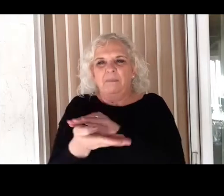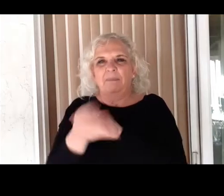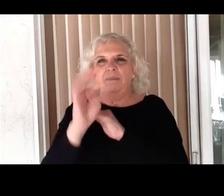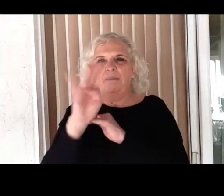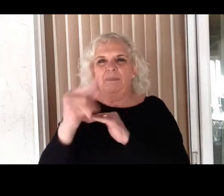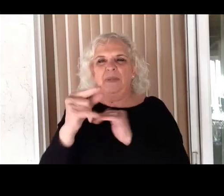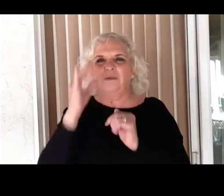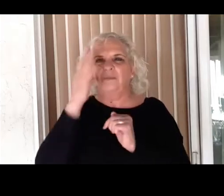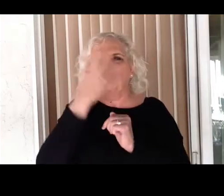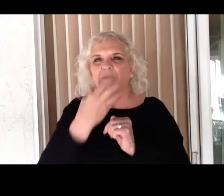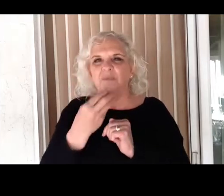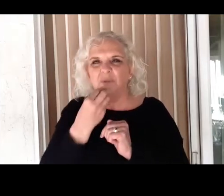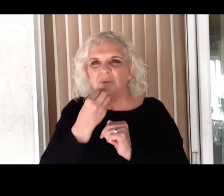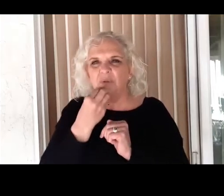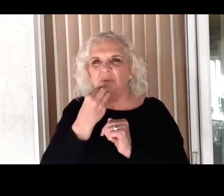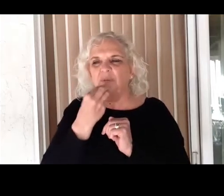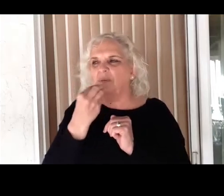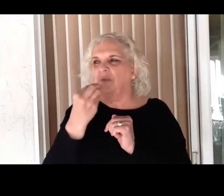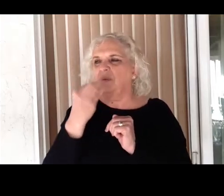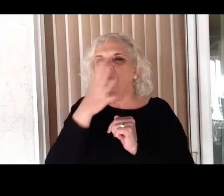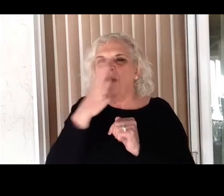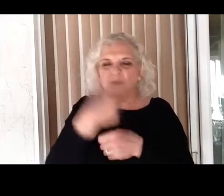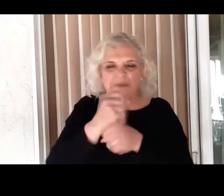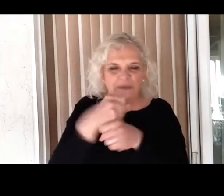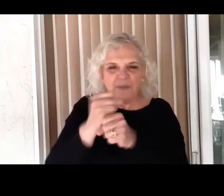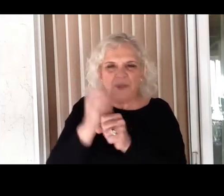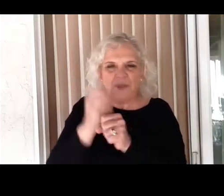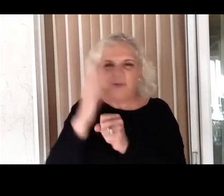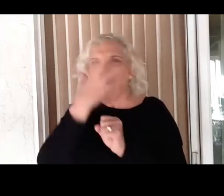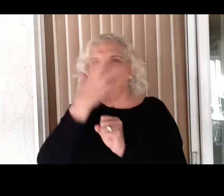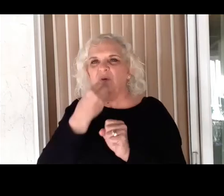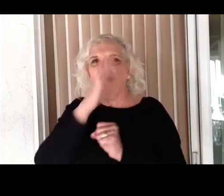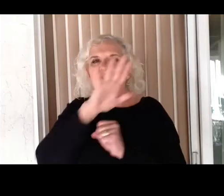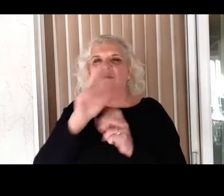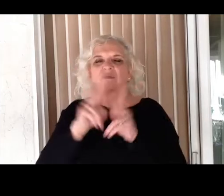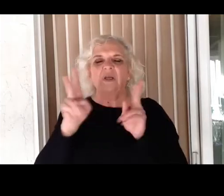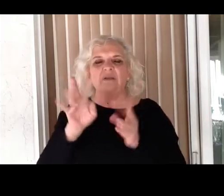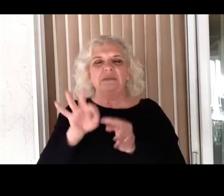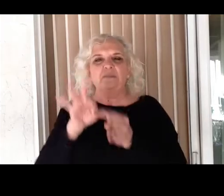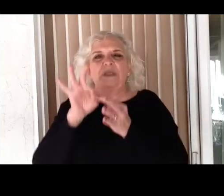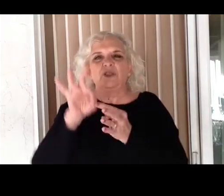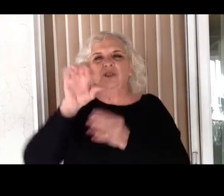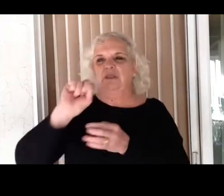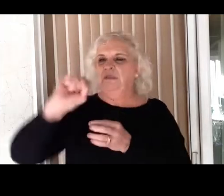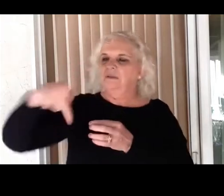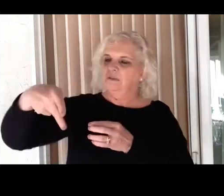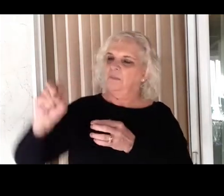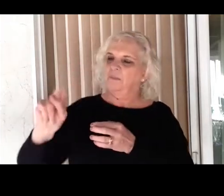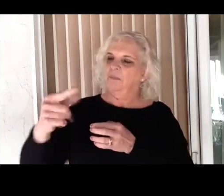was beautiful. We walked in, and Mom was making her very special sponge cake